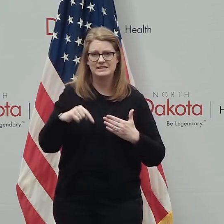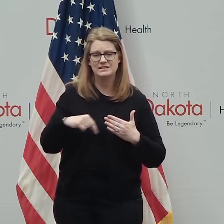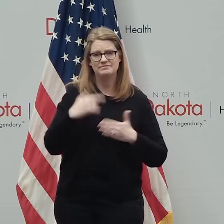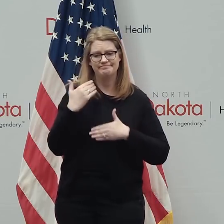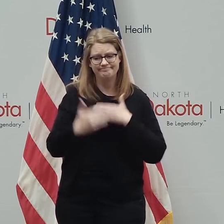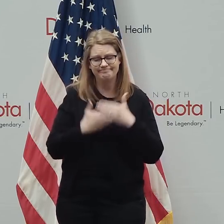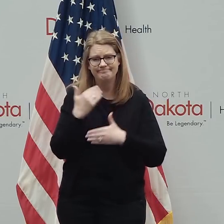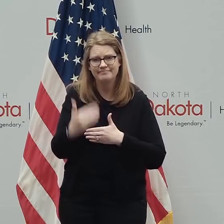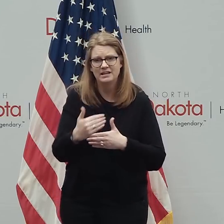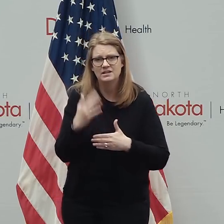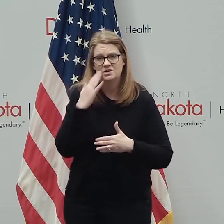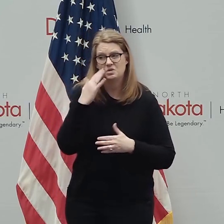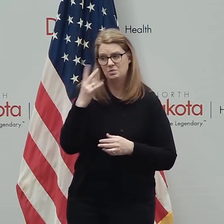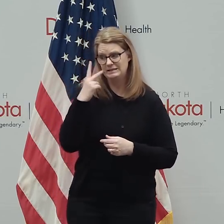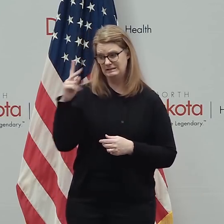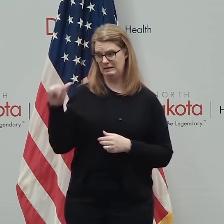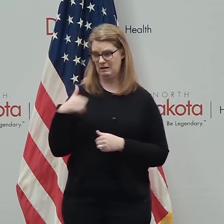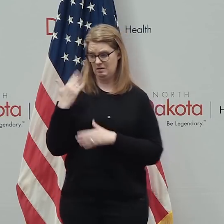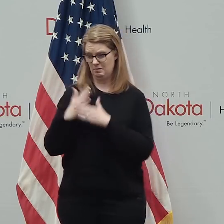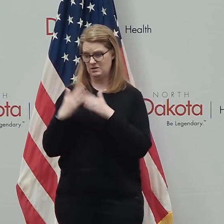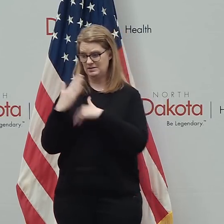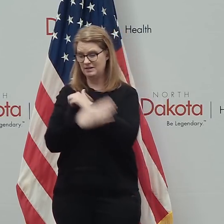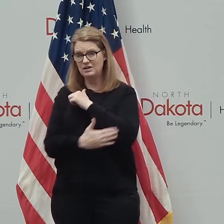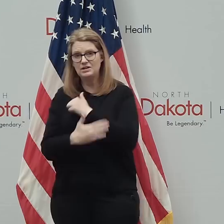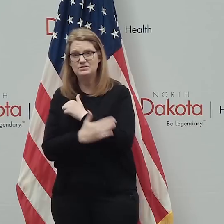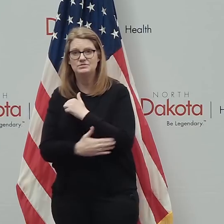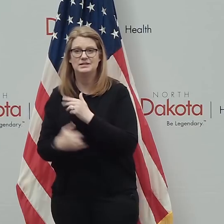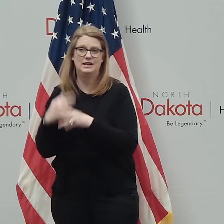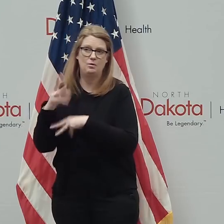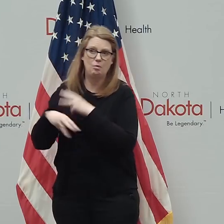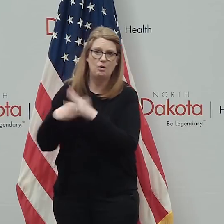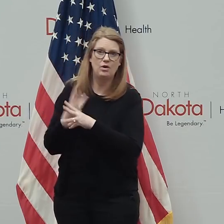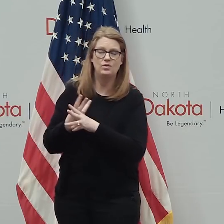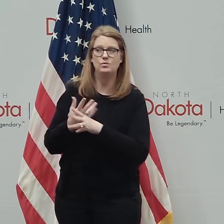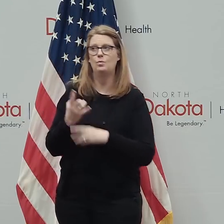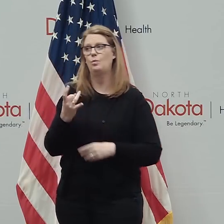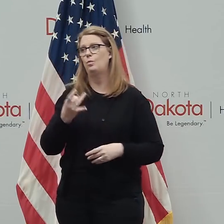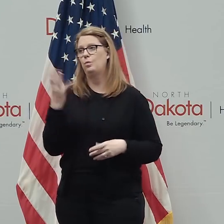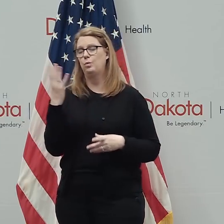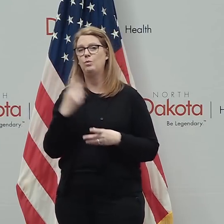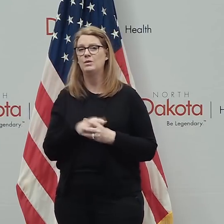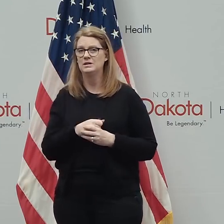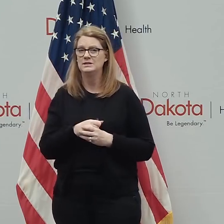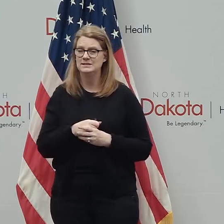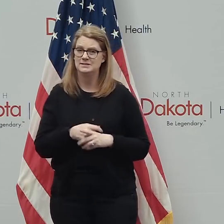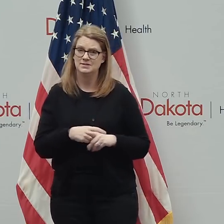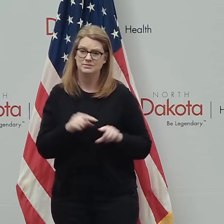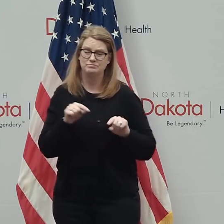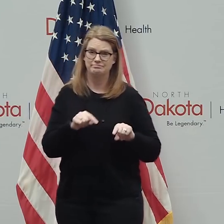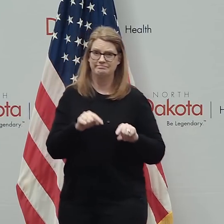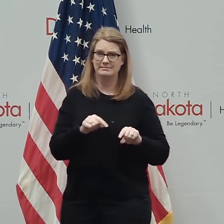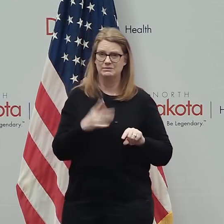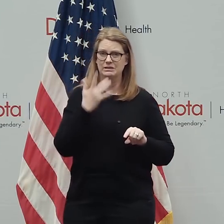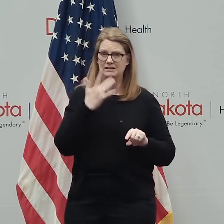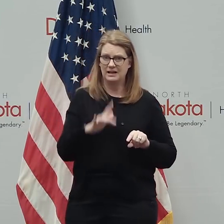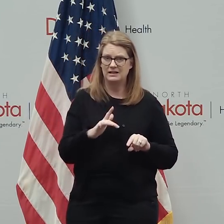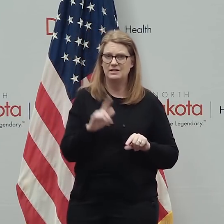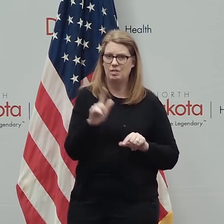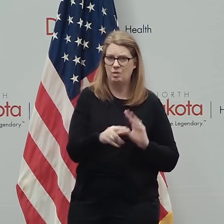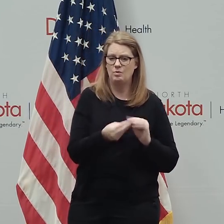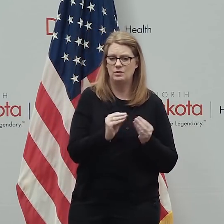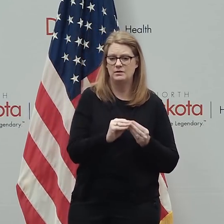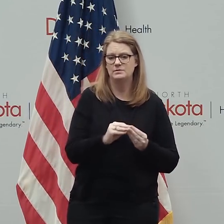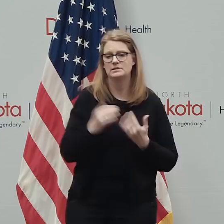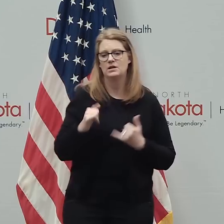of the country and other parts of the world is just another one of those things we can add to our list. North Dakota has